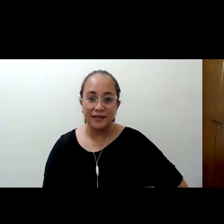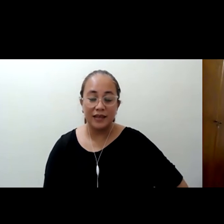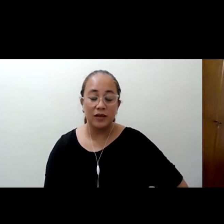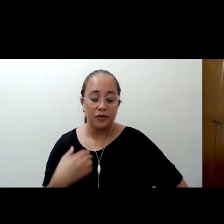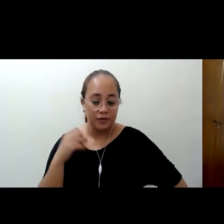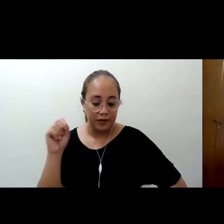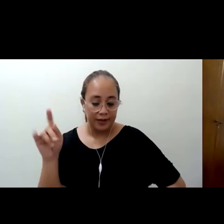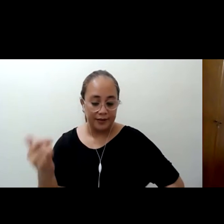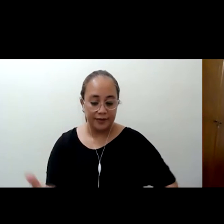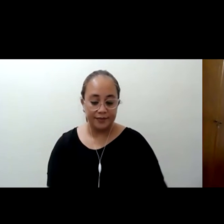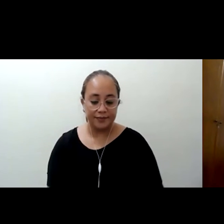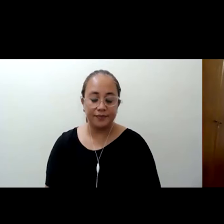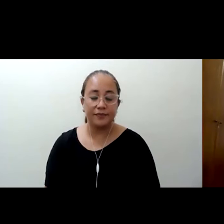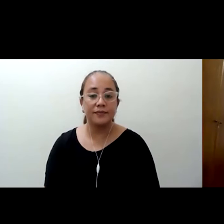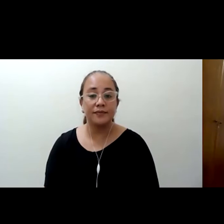Okay.